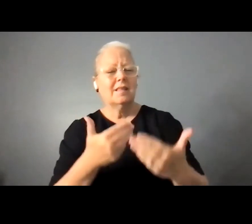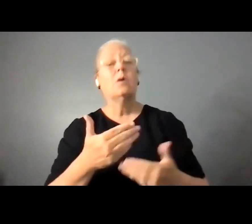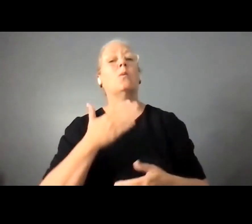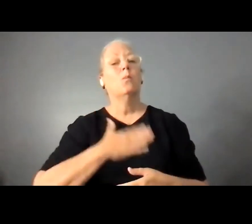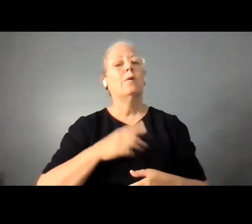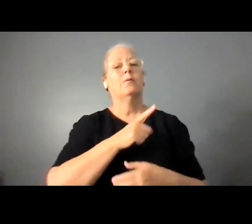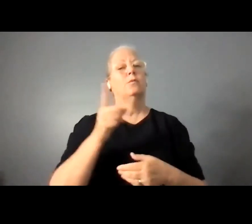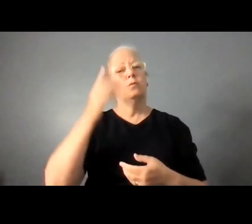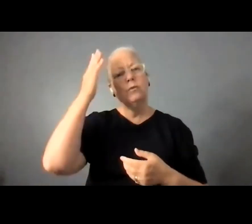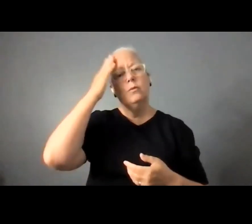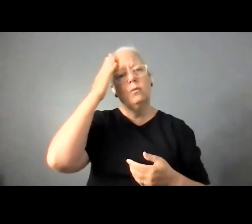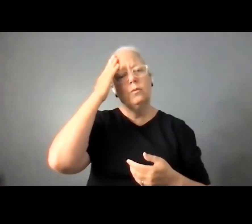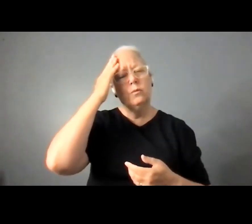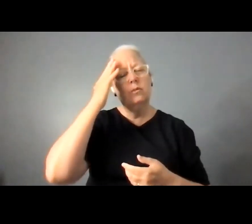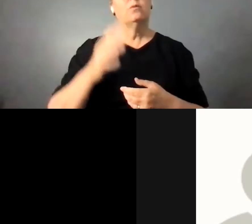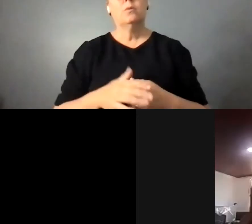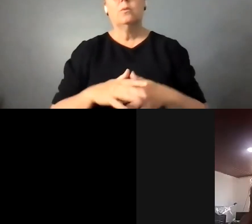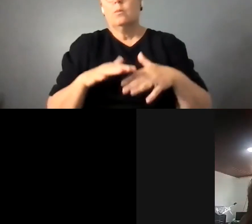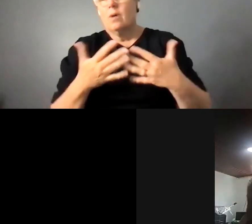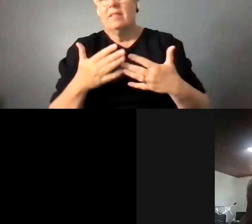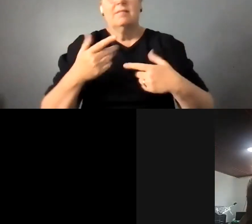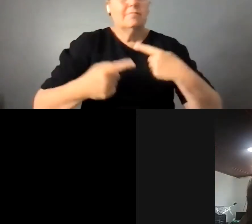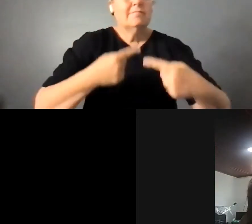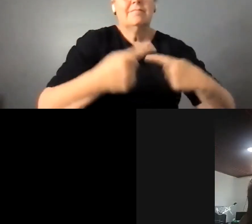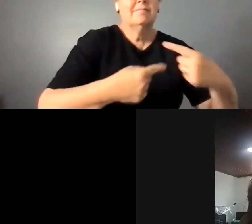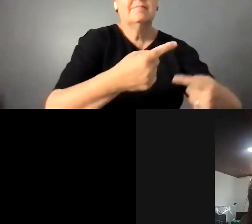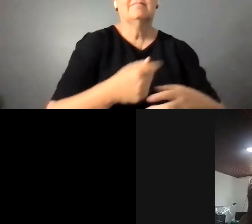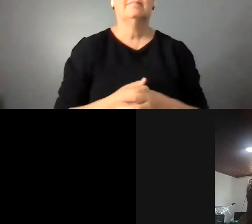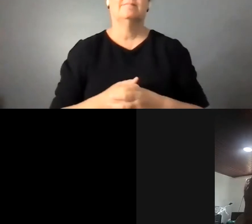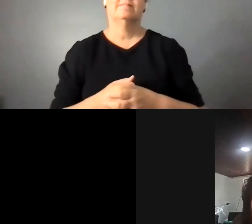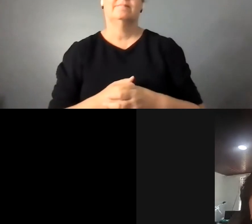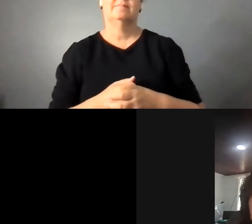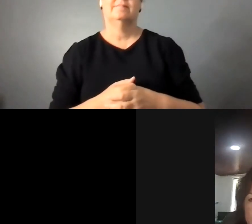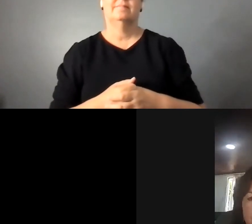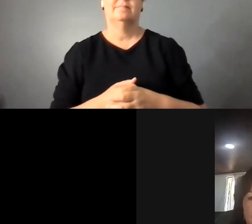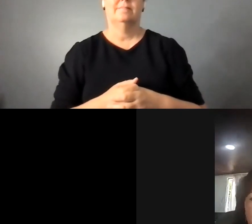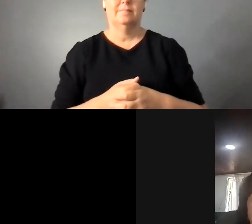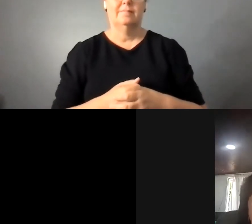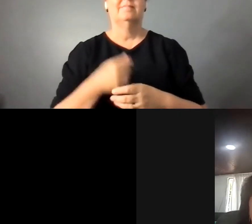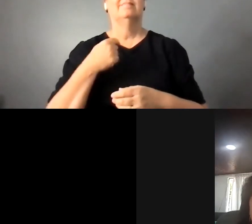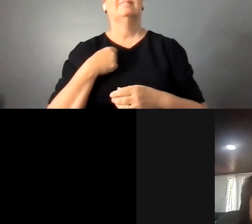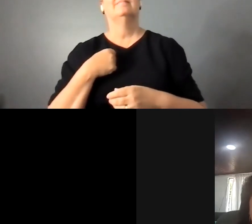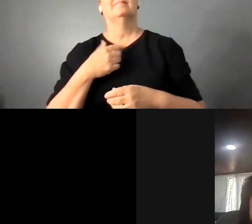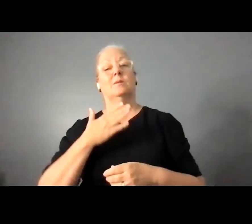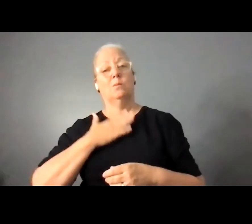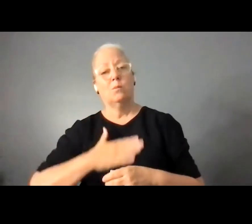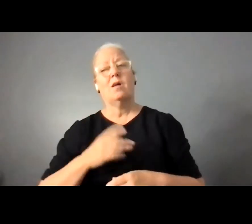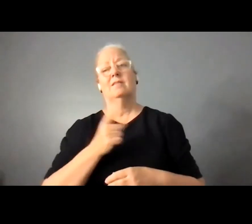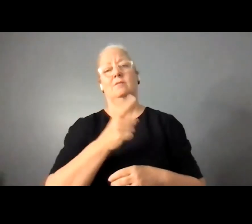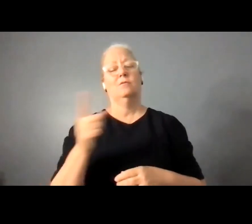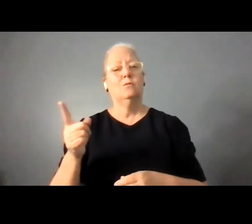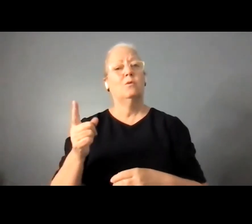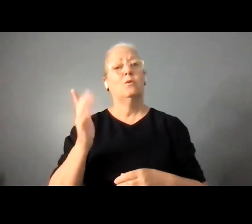of what's happening. It's true that we have to make people aware, make society